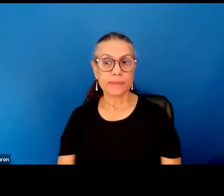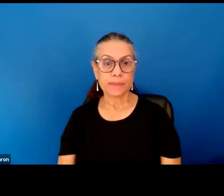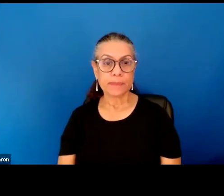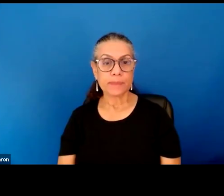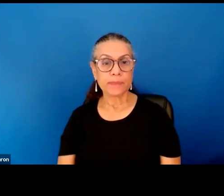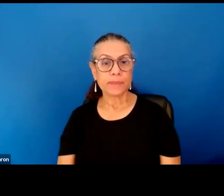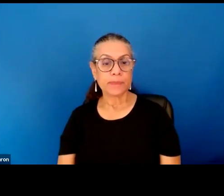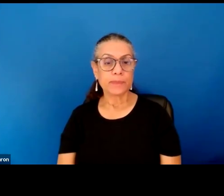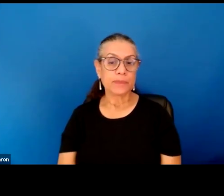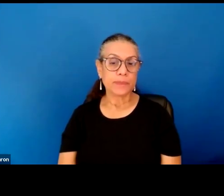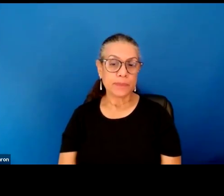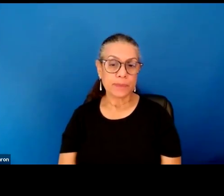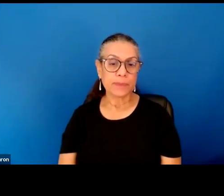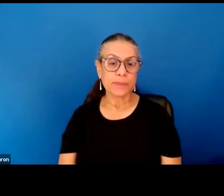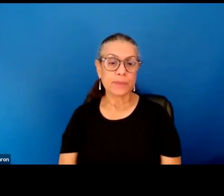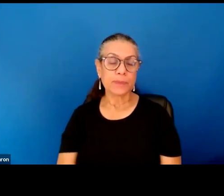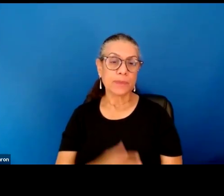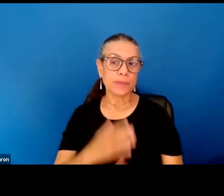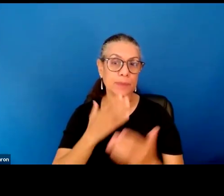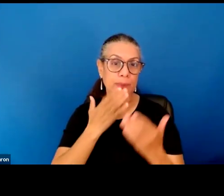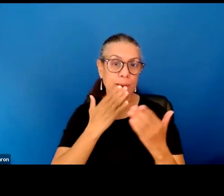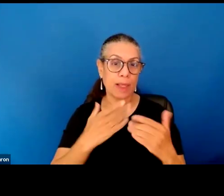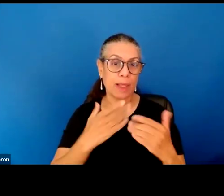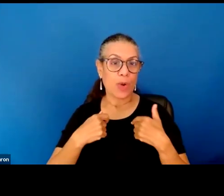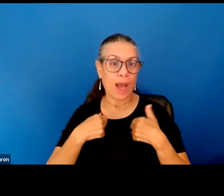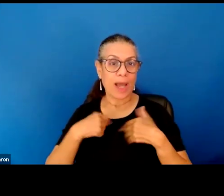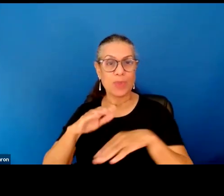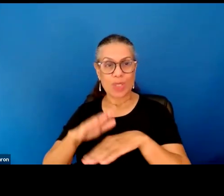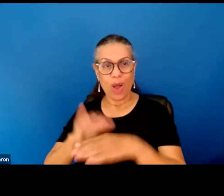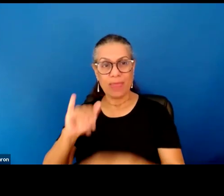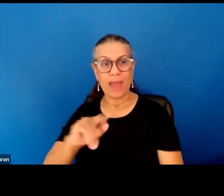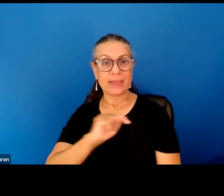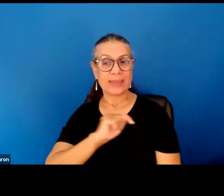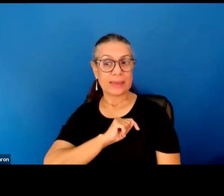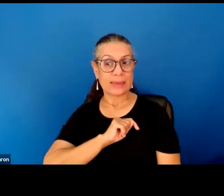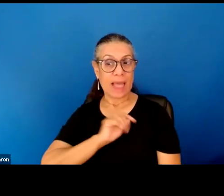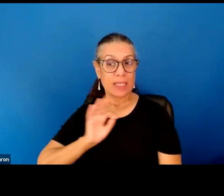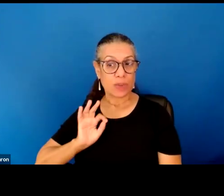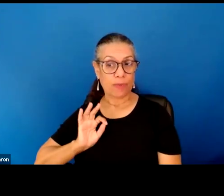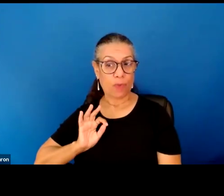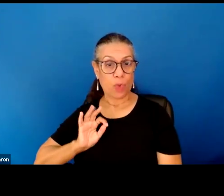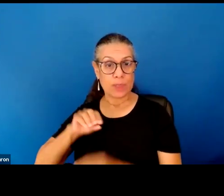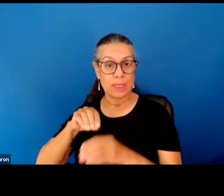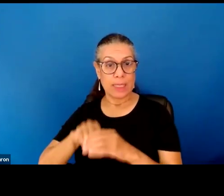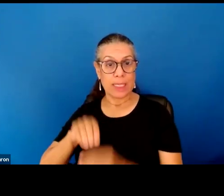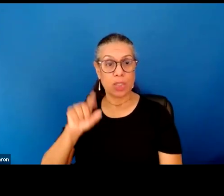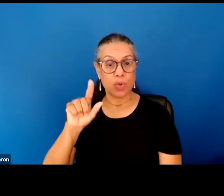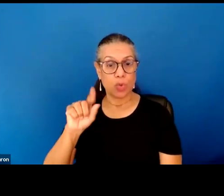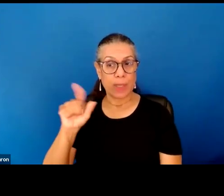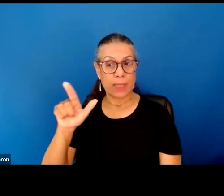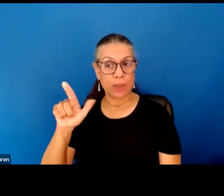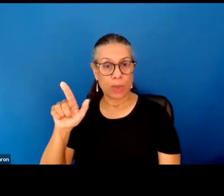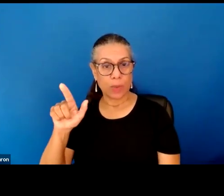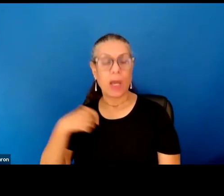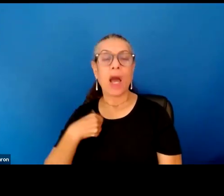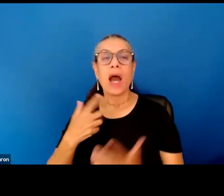Thank you. As someone who served on the task force in 2021, just wanted to share a little bit